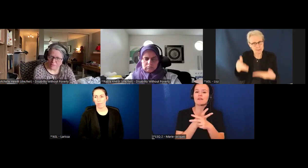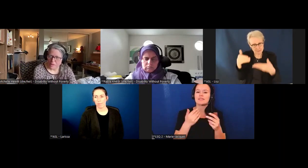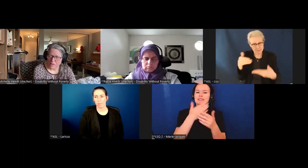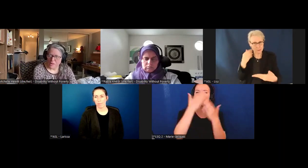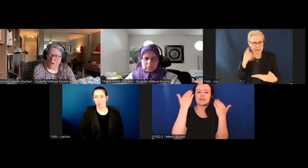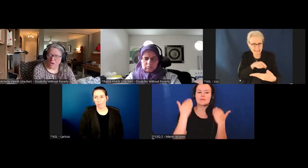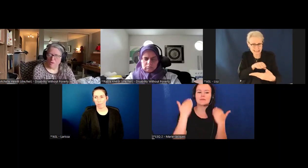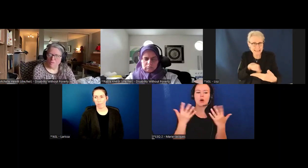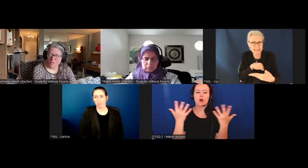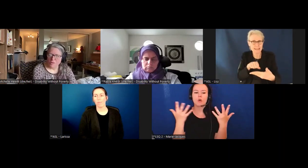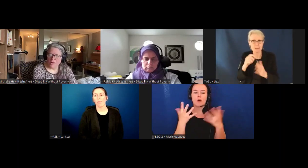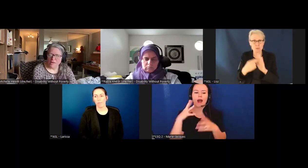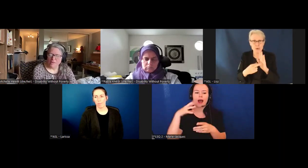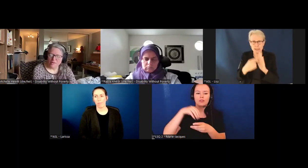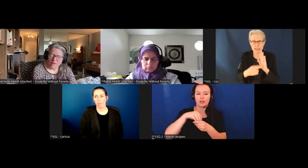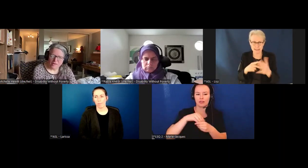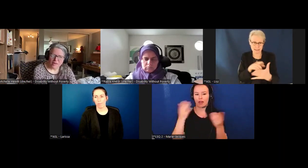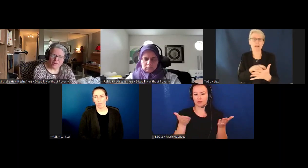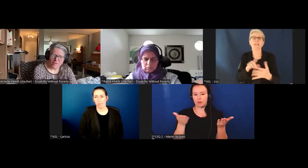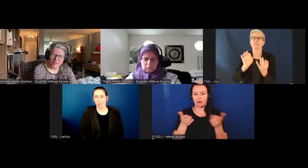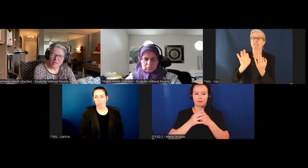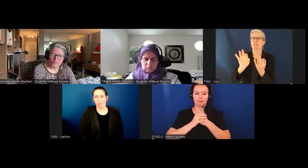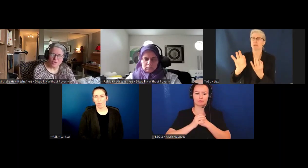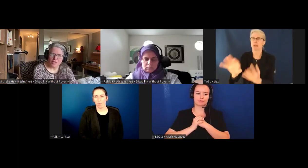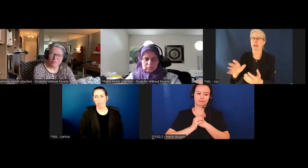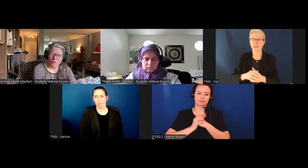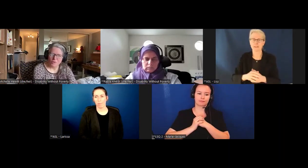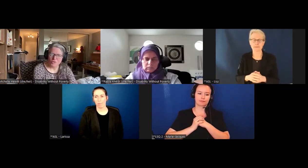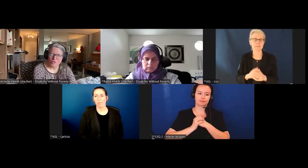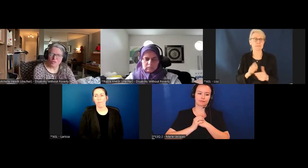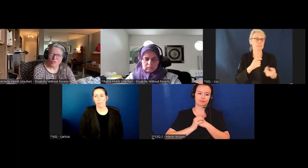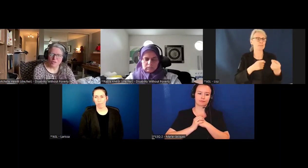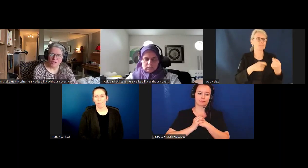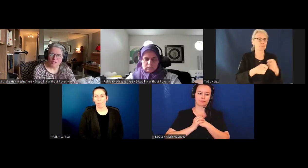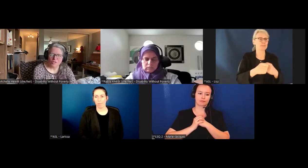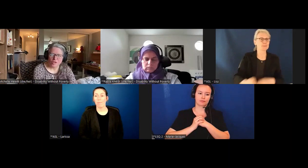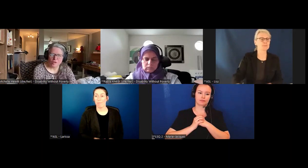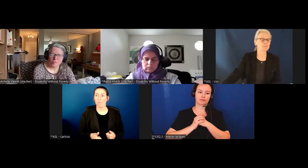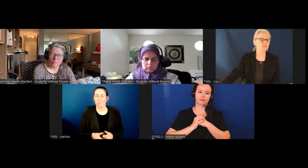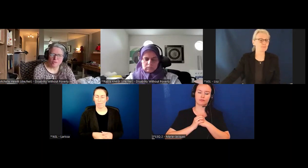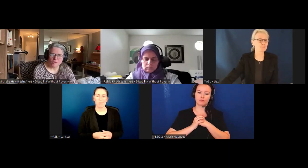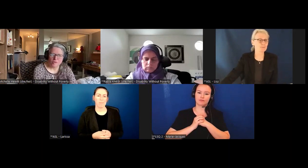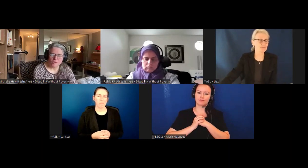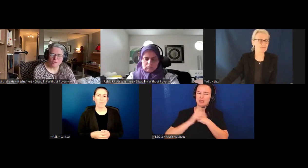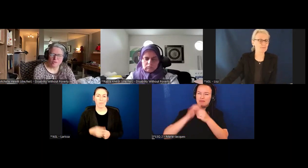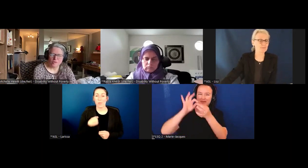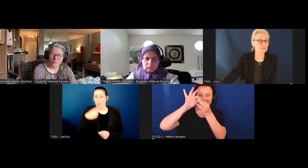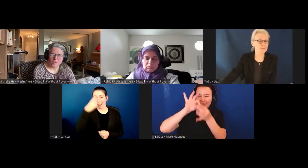yet. So I think it's really important that